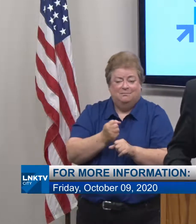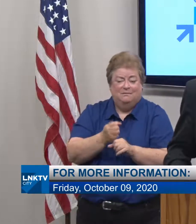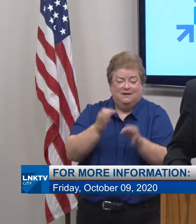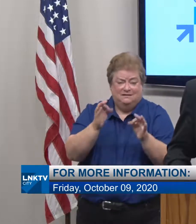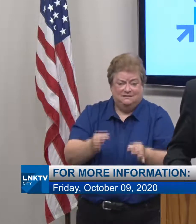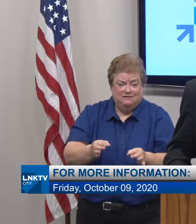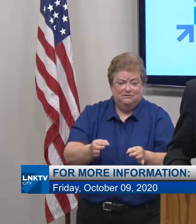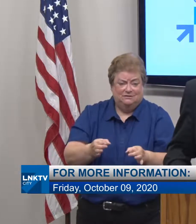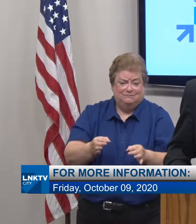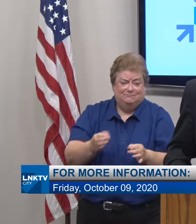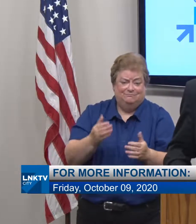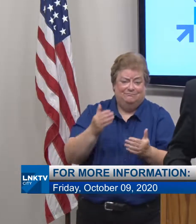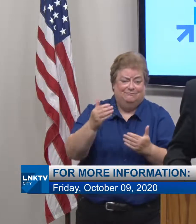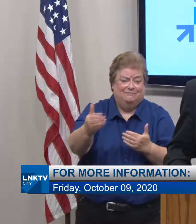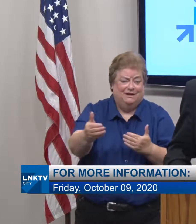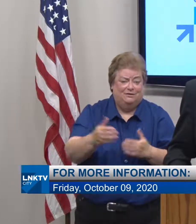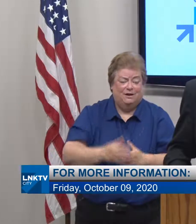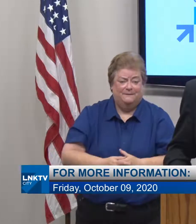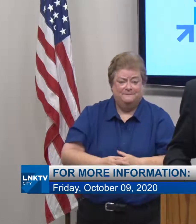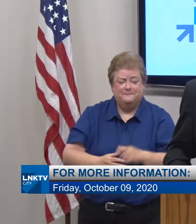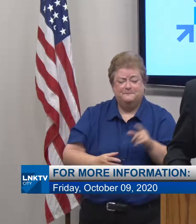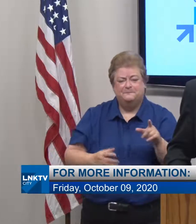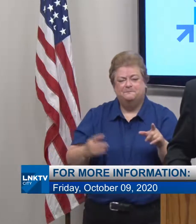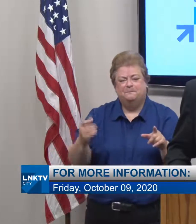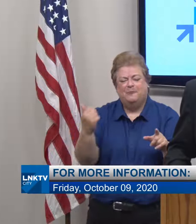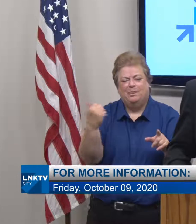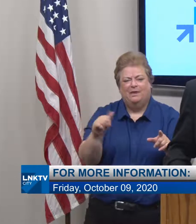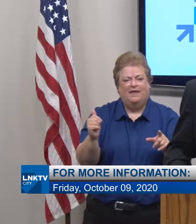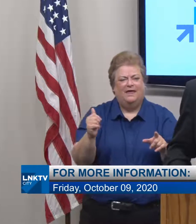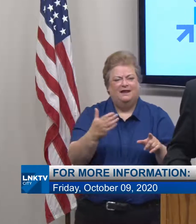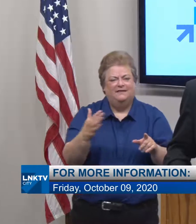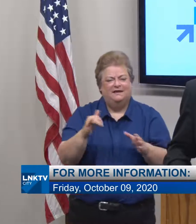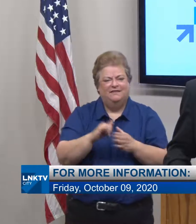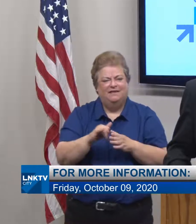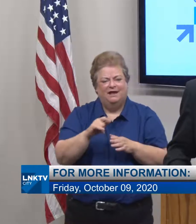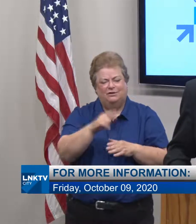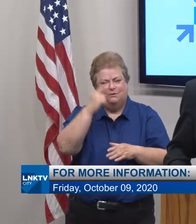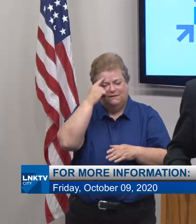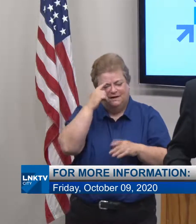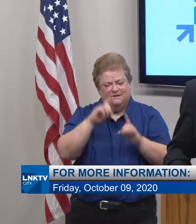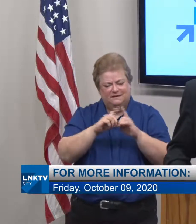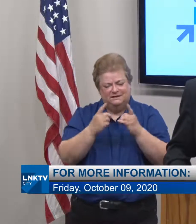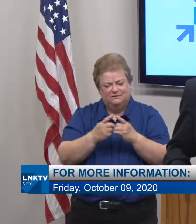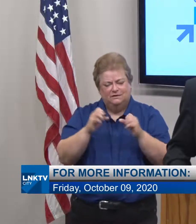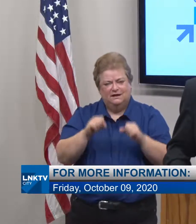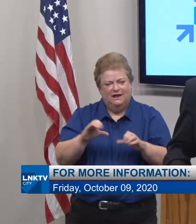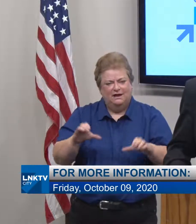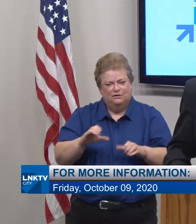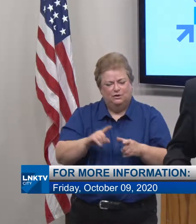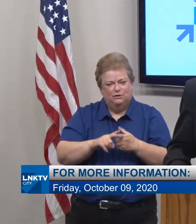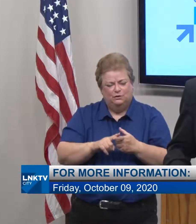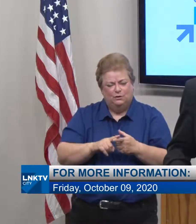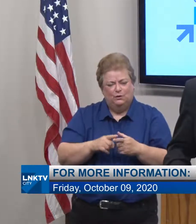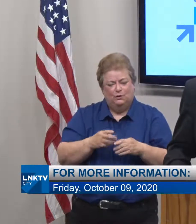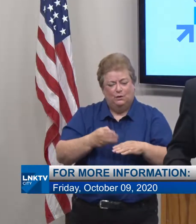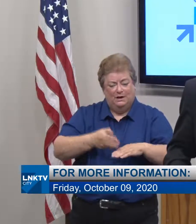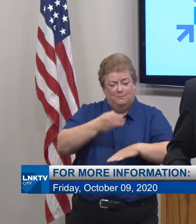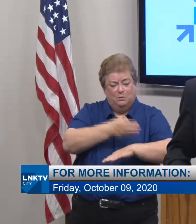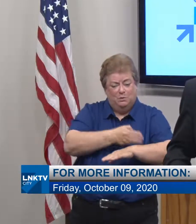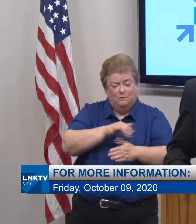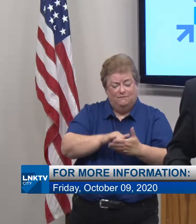warrant. Is there anything that you think the district can do to improve those chances of going back